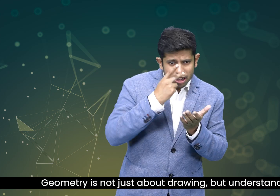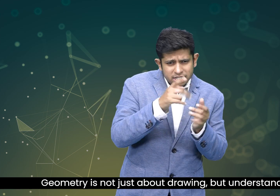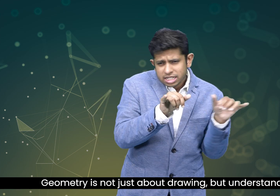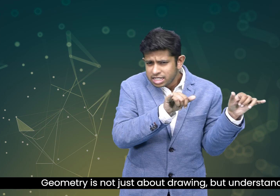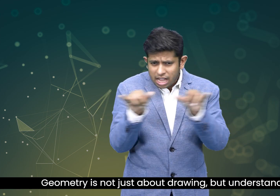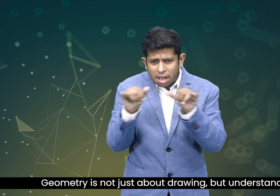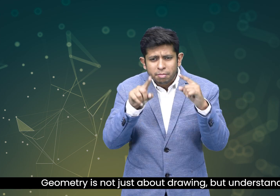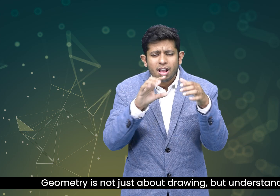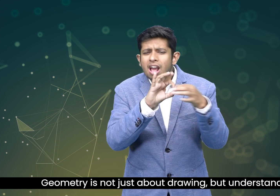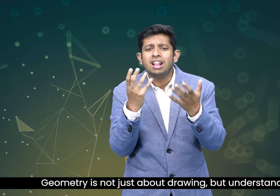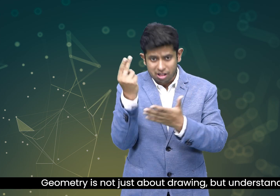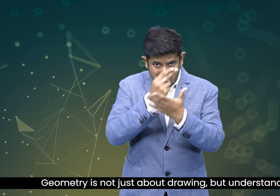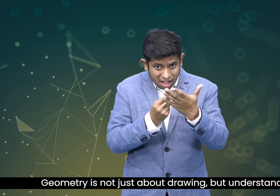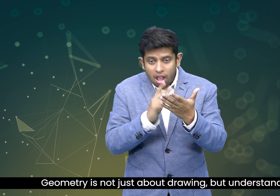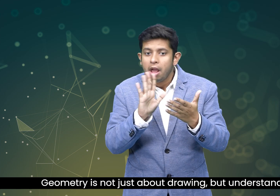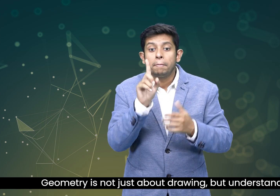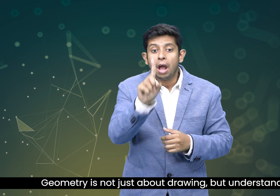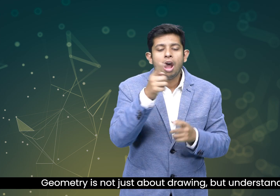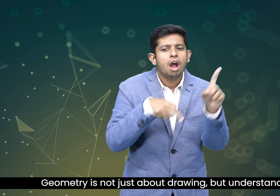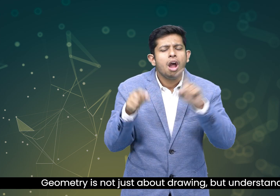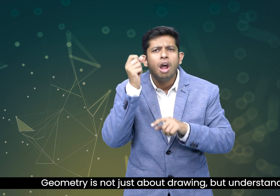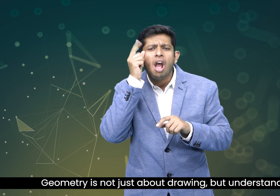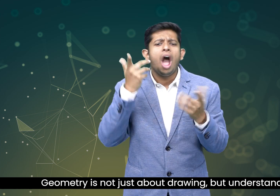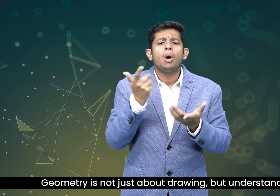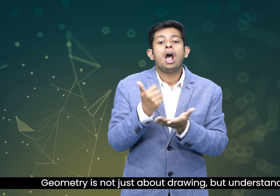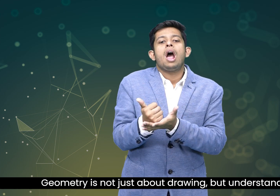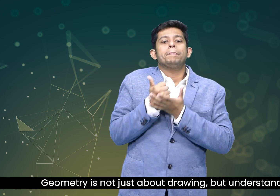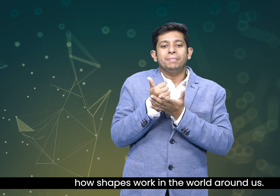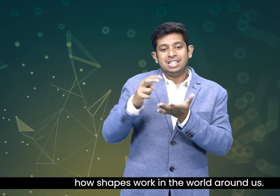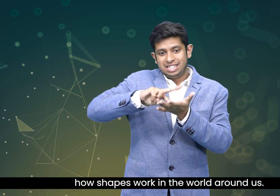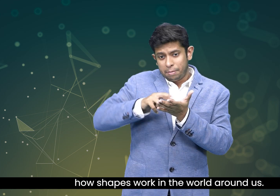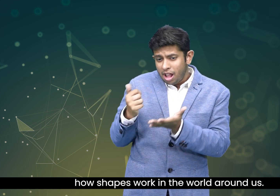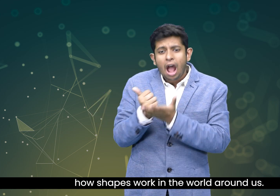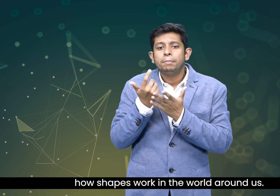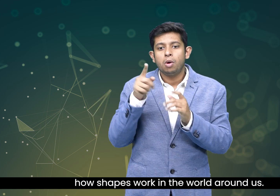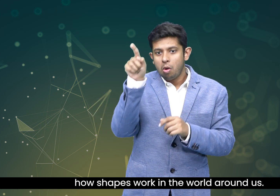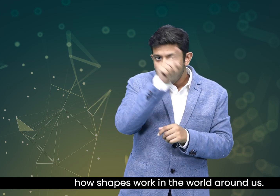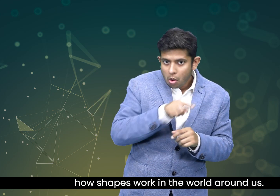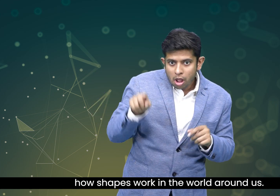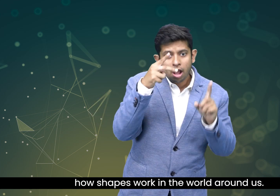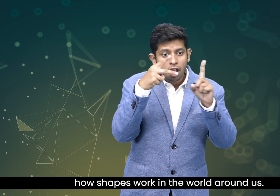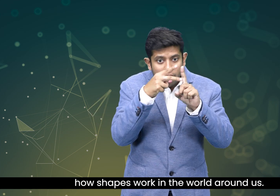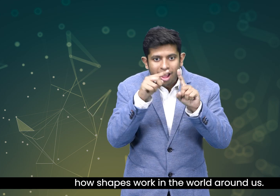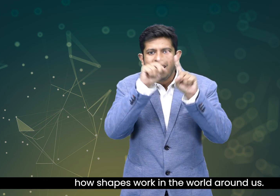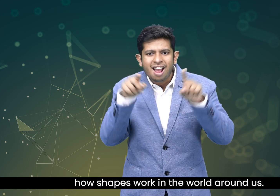Geometry is not just about drawing, but understanding how shapes work in the world around us.